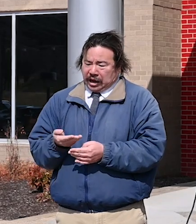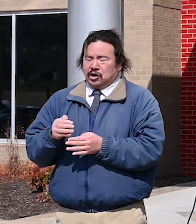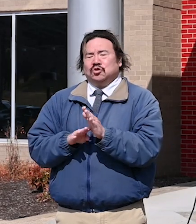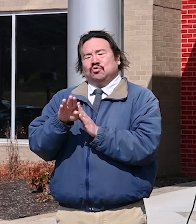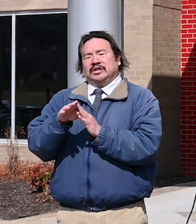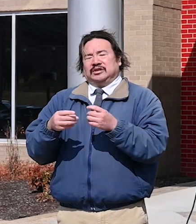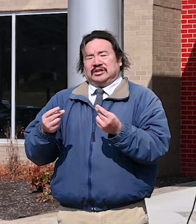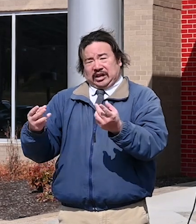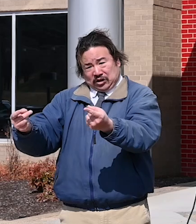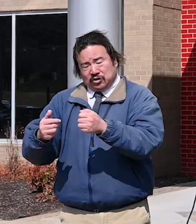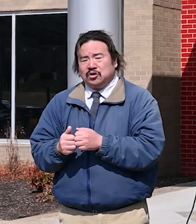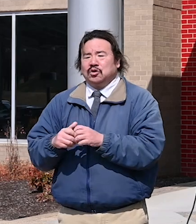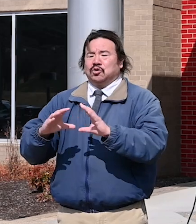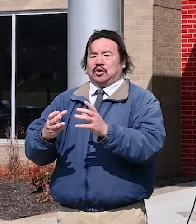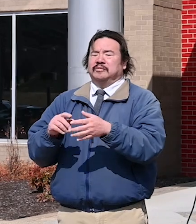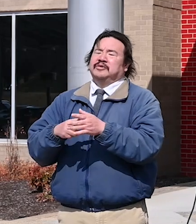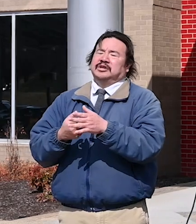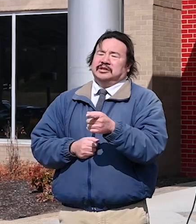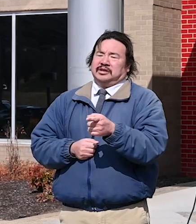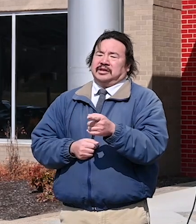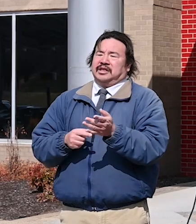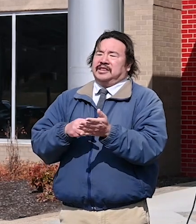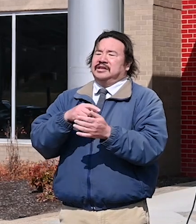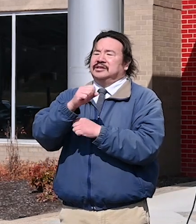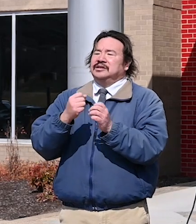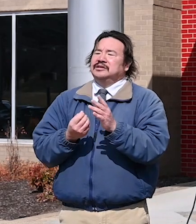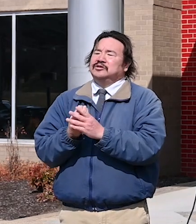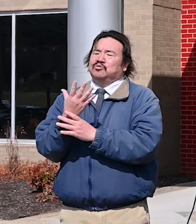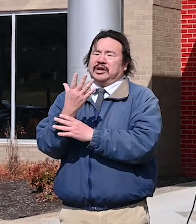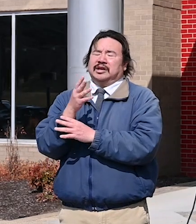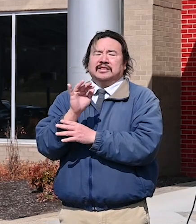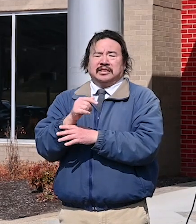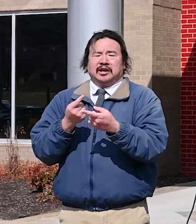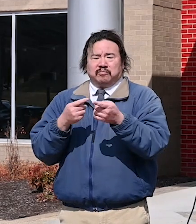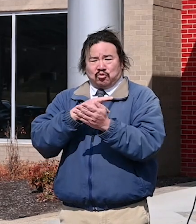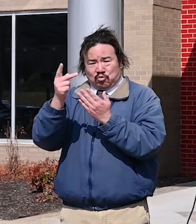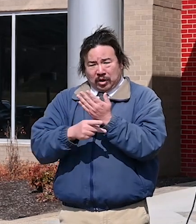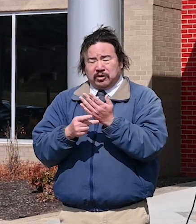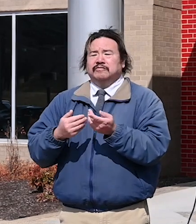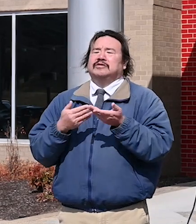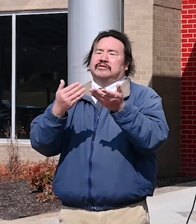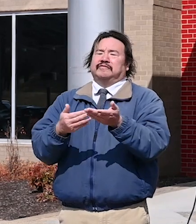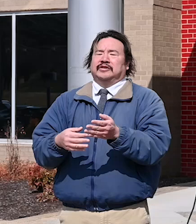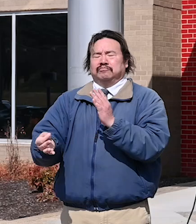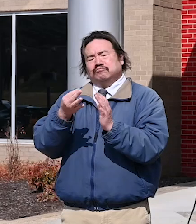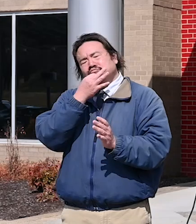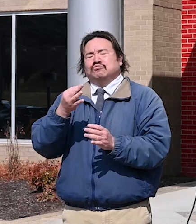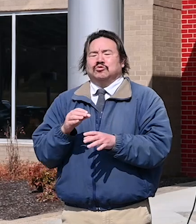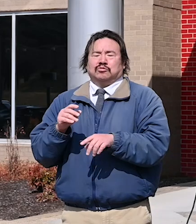Growth Accelerator cohort will begin this spring. This innovative program will offer expert